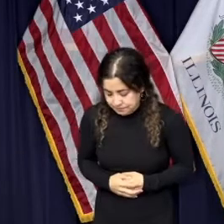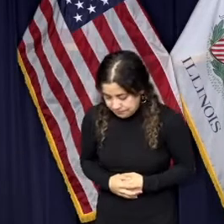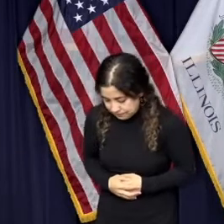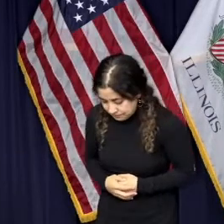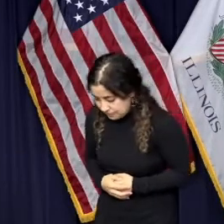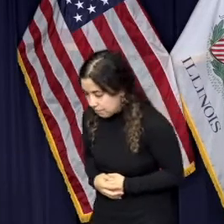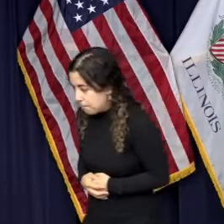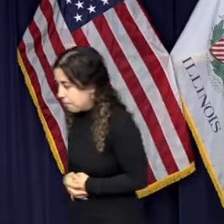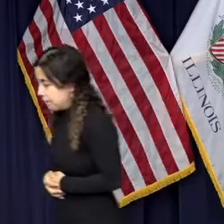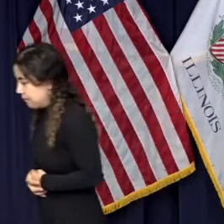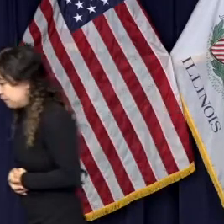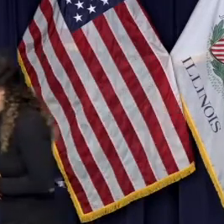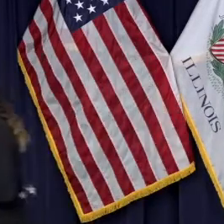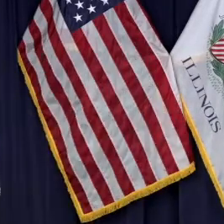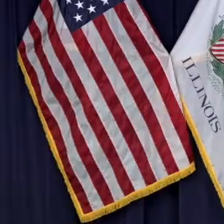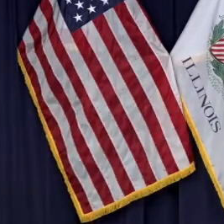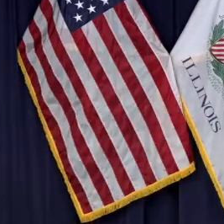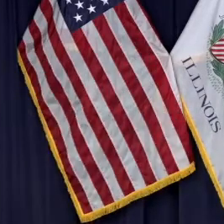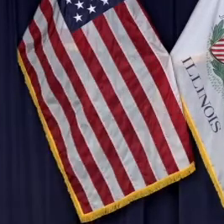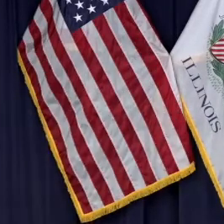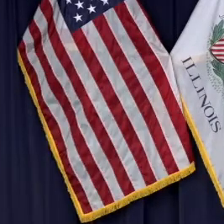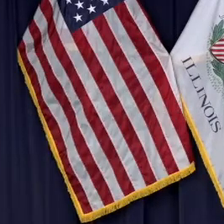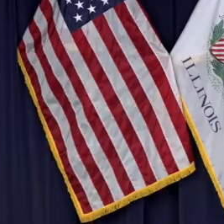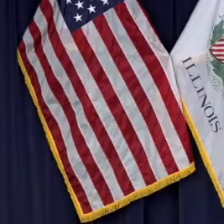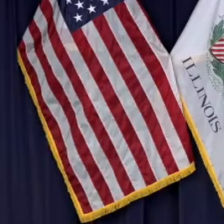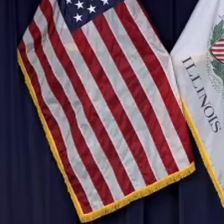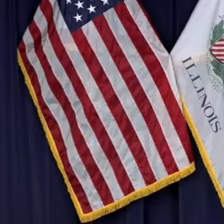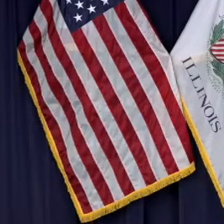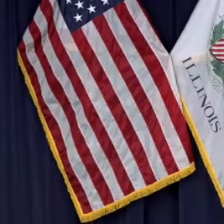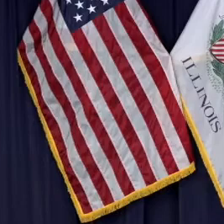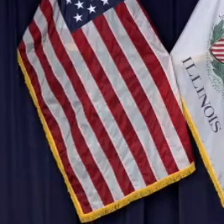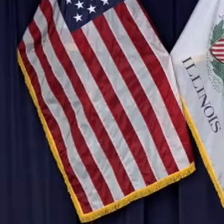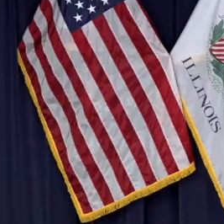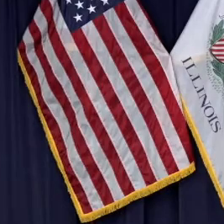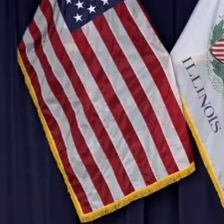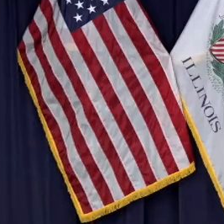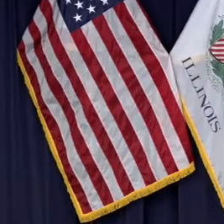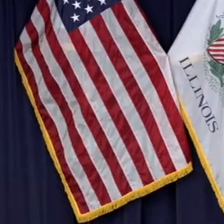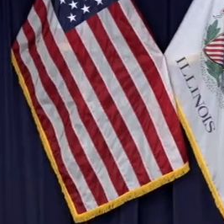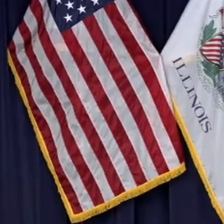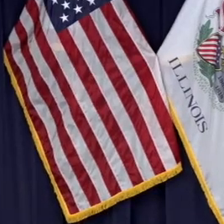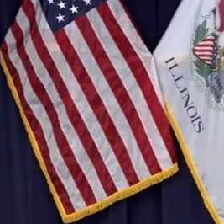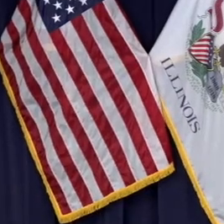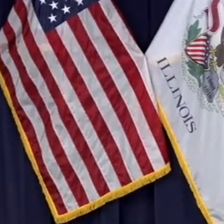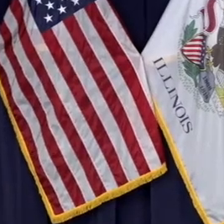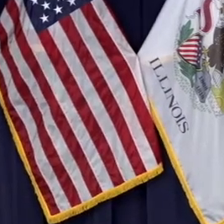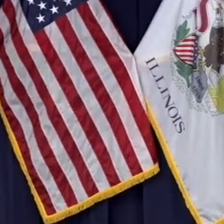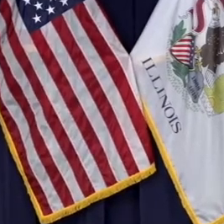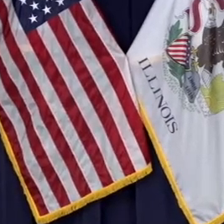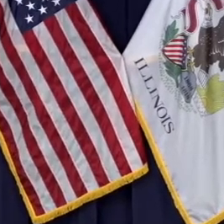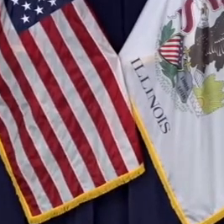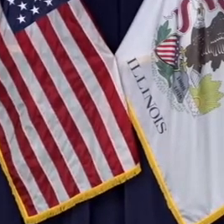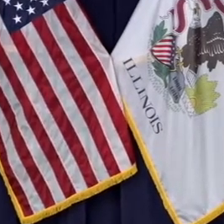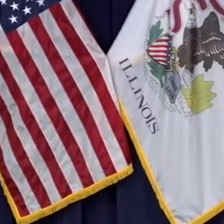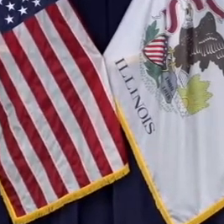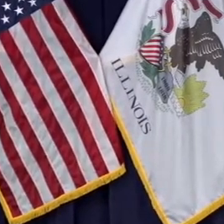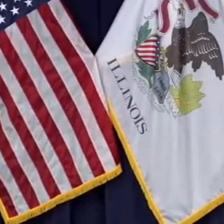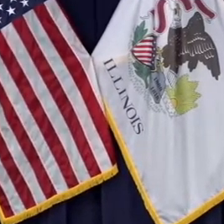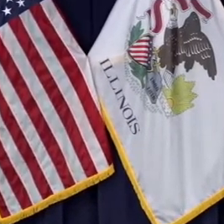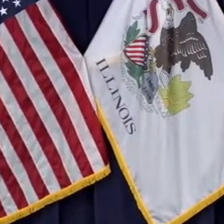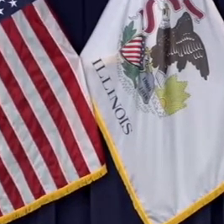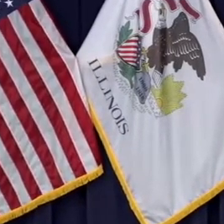tardes. Empiezo hoy con el reporte de casos, muertes y hospitalizaciones a causa de